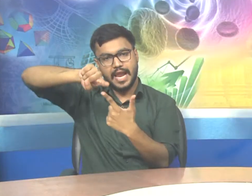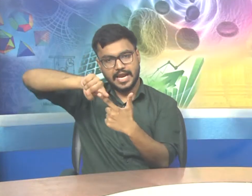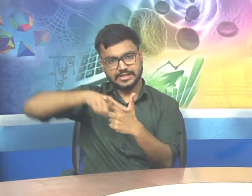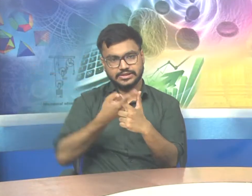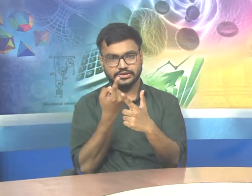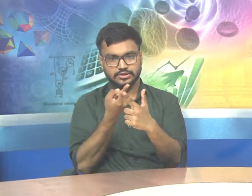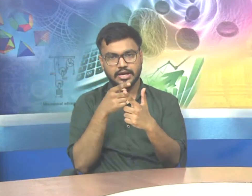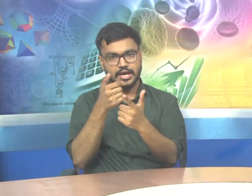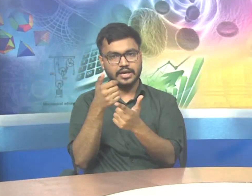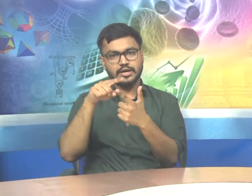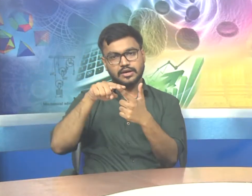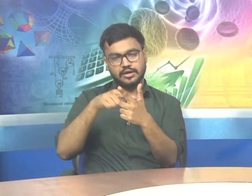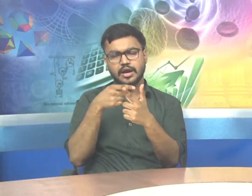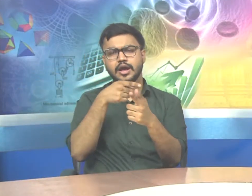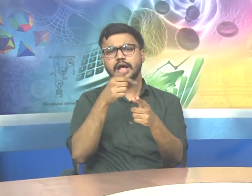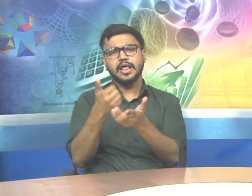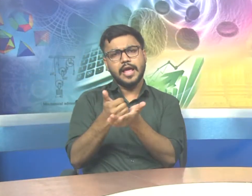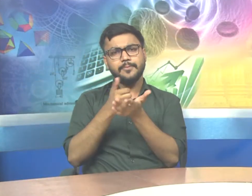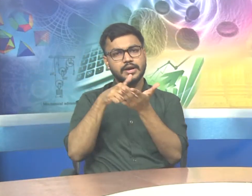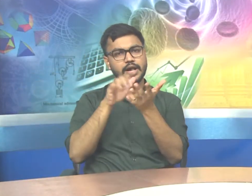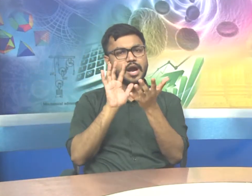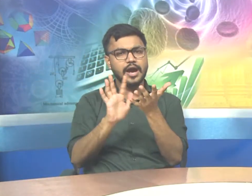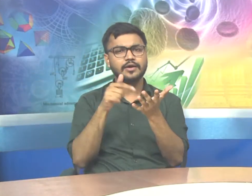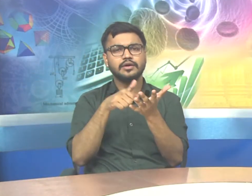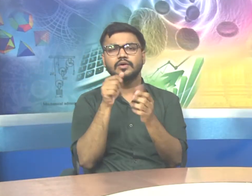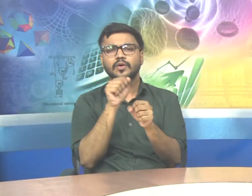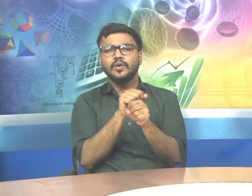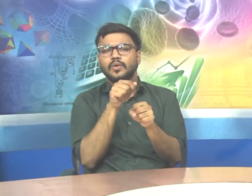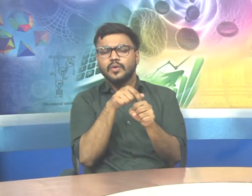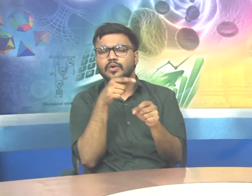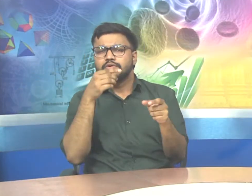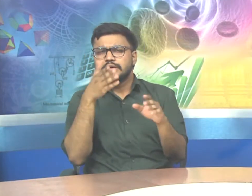is joule, in short is J.